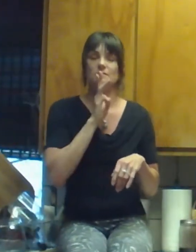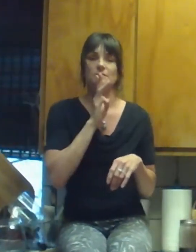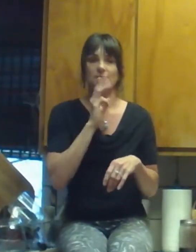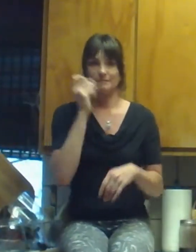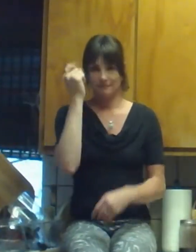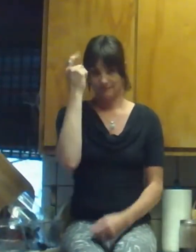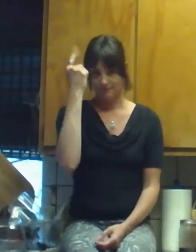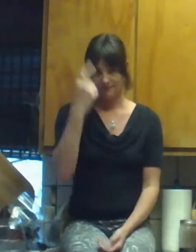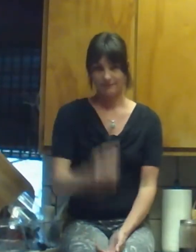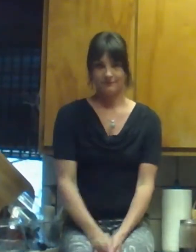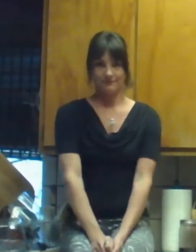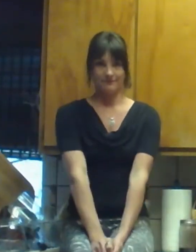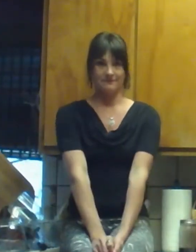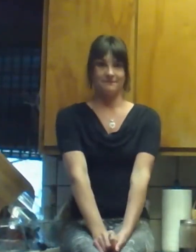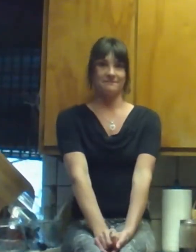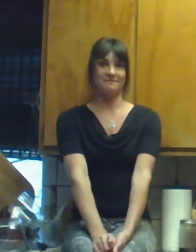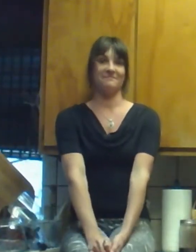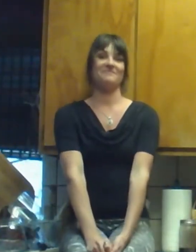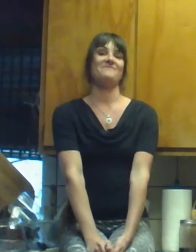Okay.